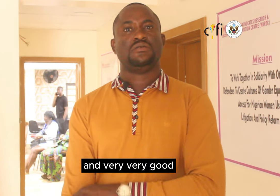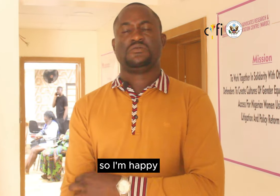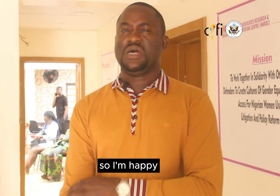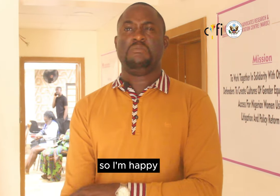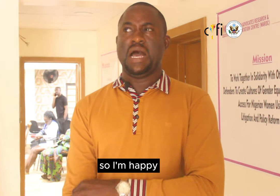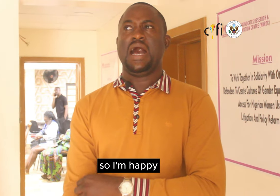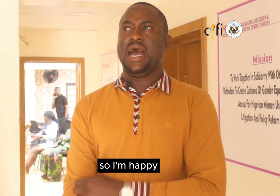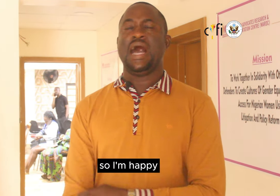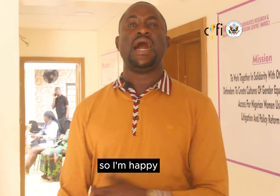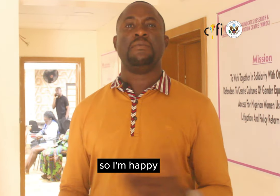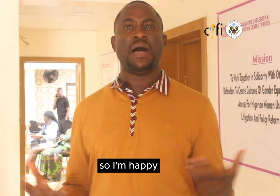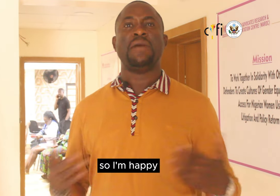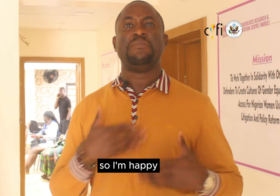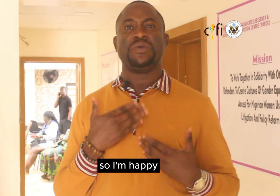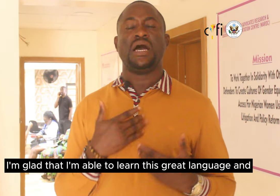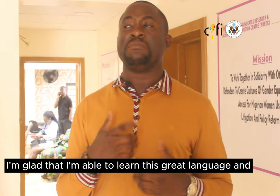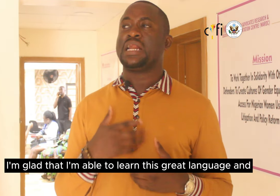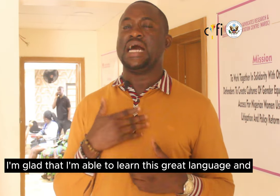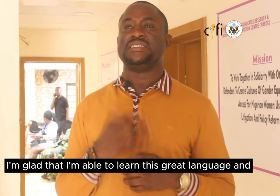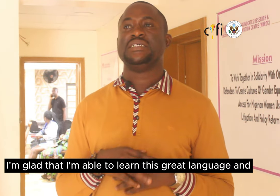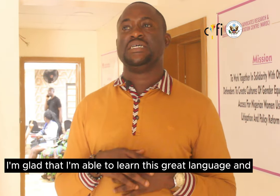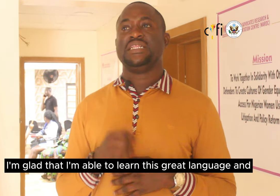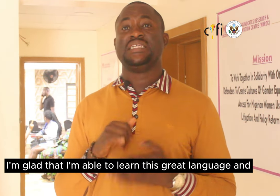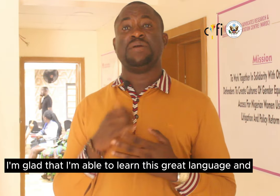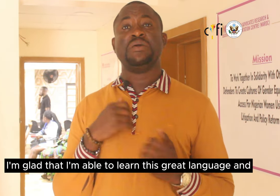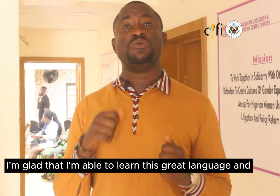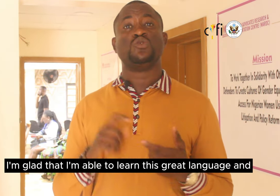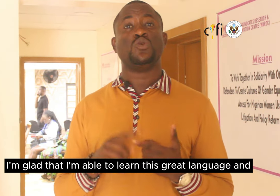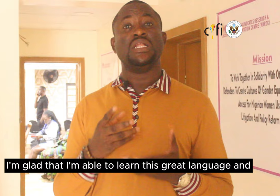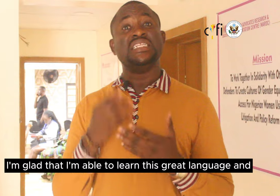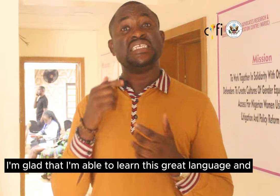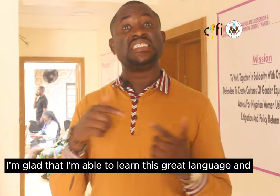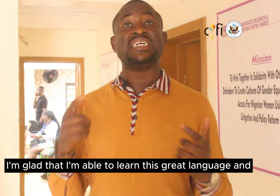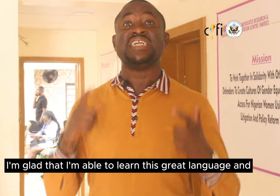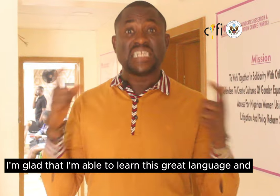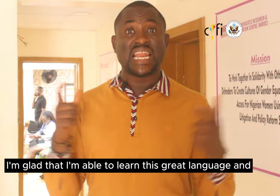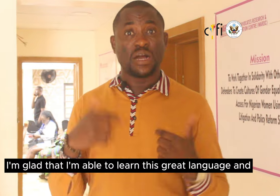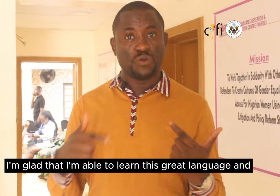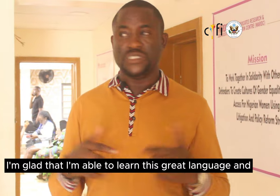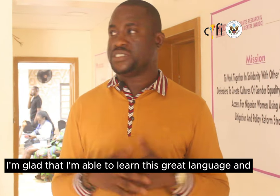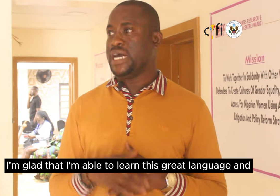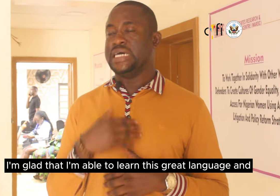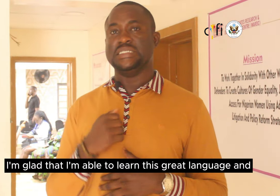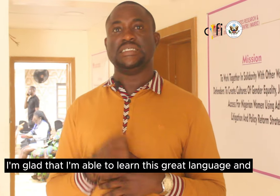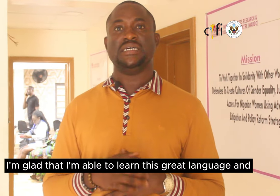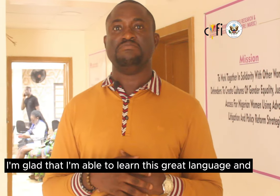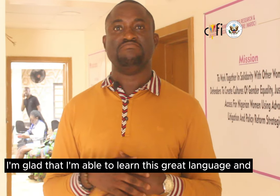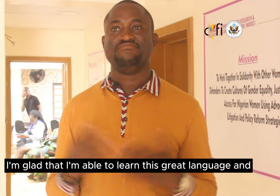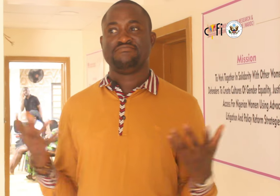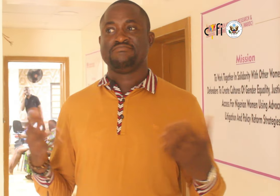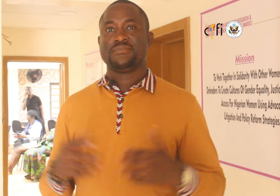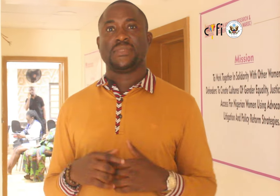So I'm happy, I'm glad that I'm able to learn this great language and